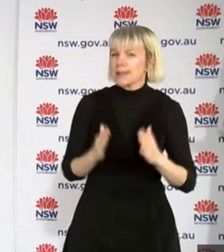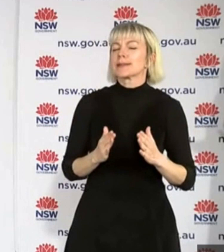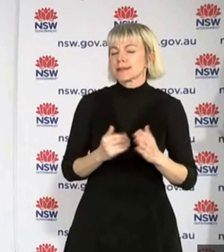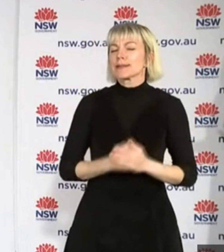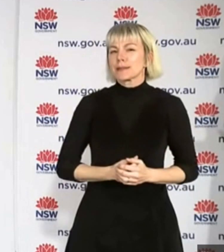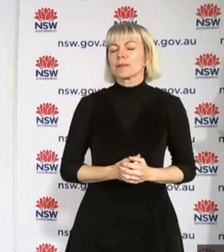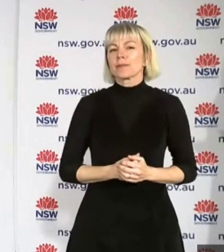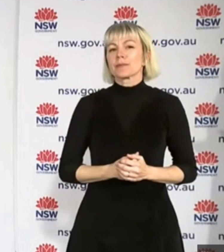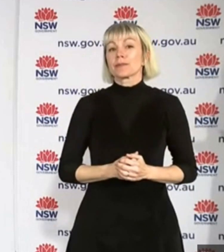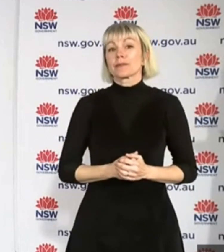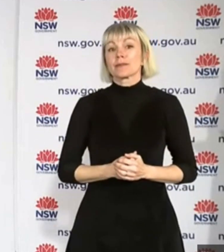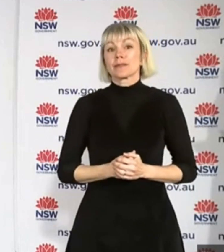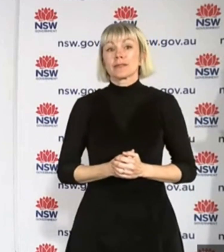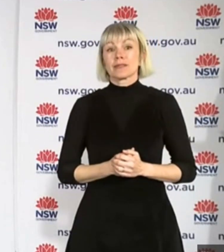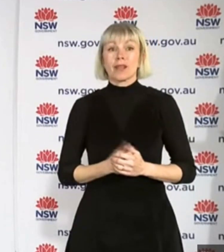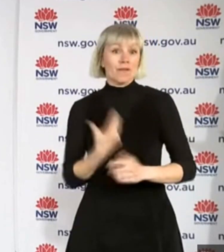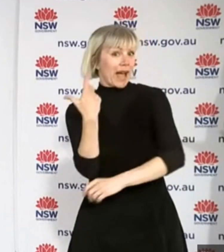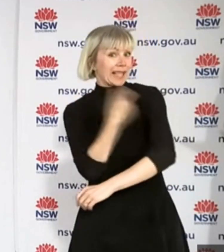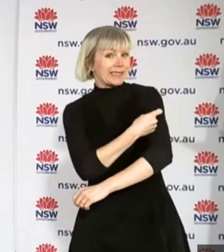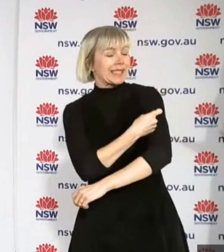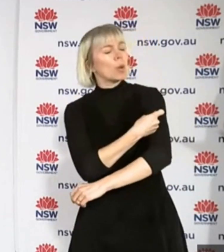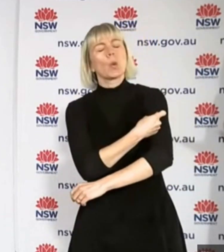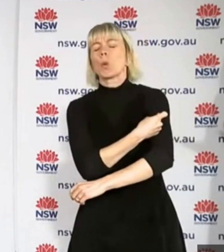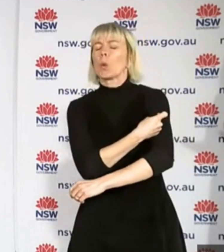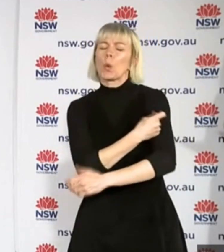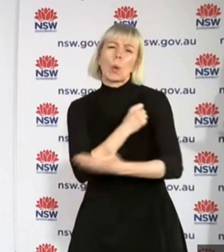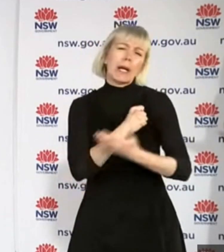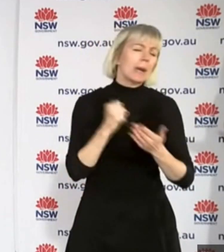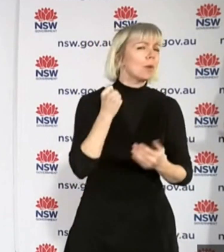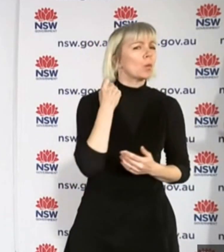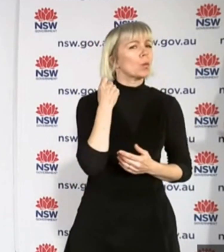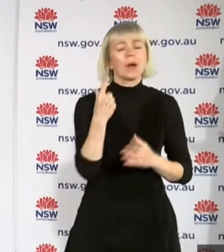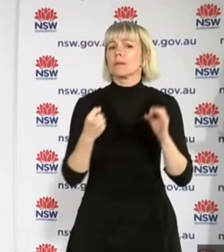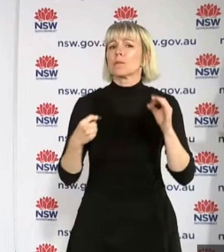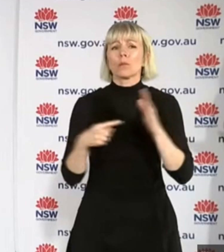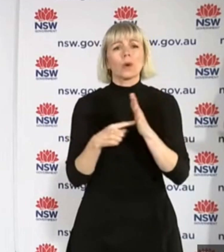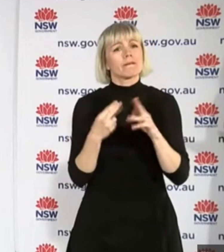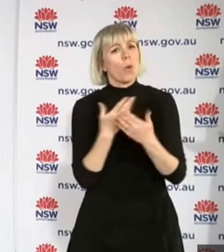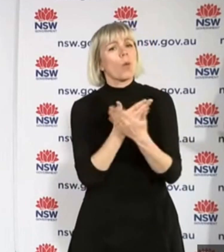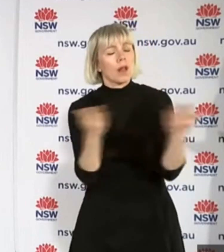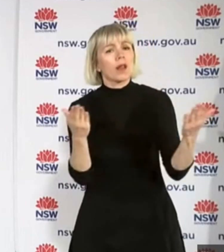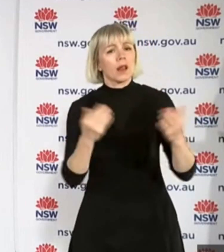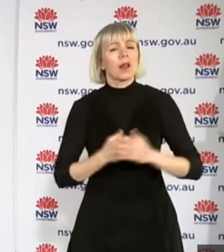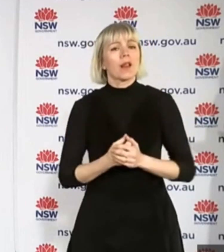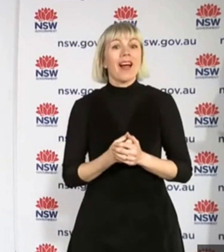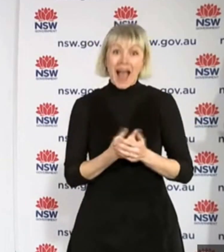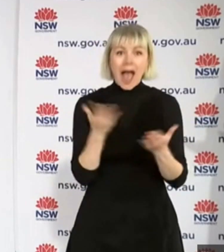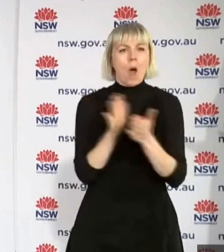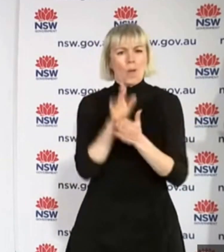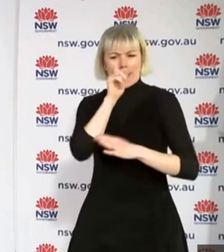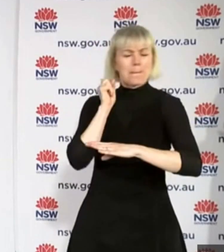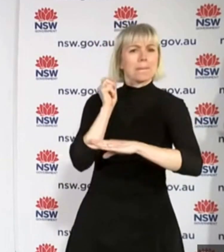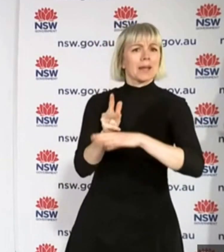has been our absolute weapon in fighting this Delta variant. And notwithstanding how hard it's